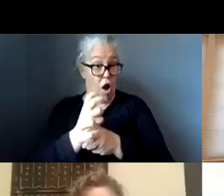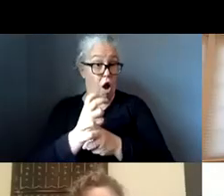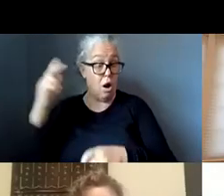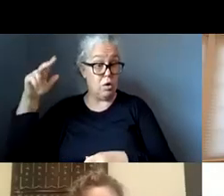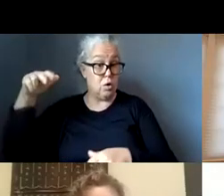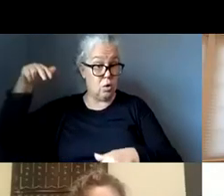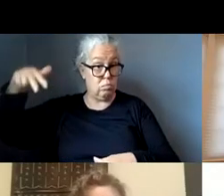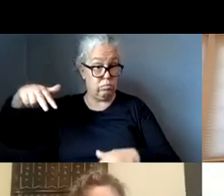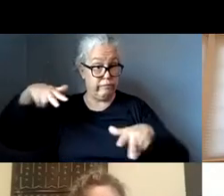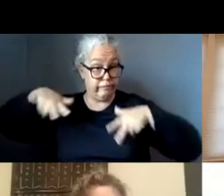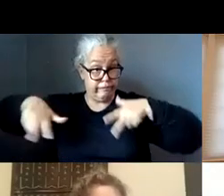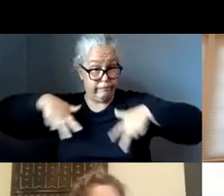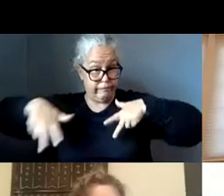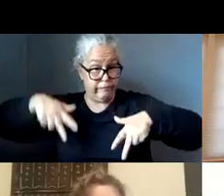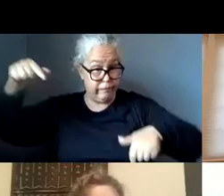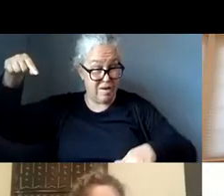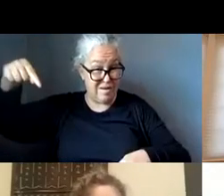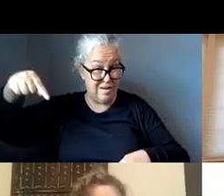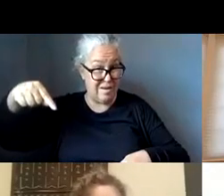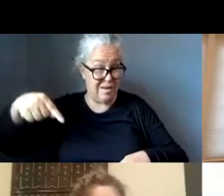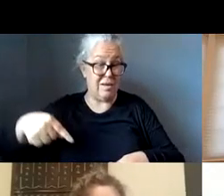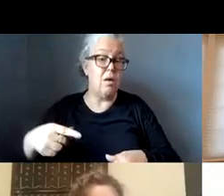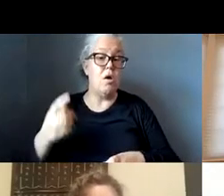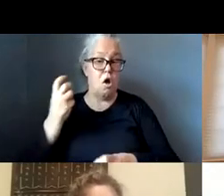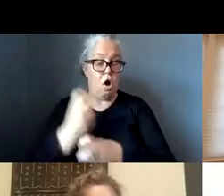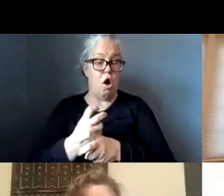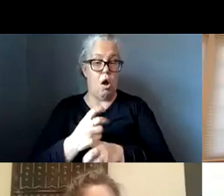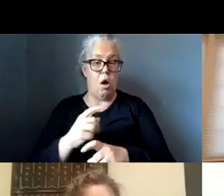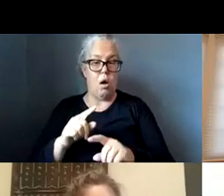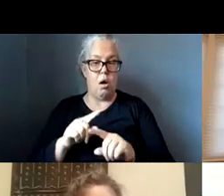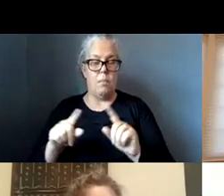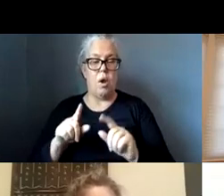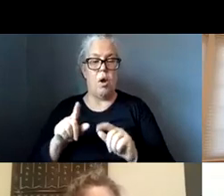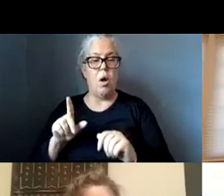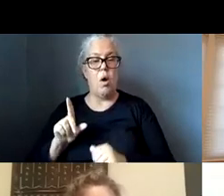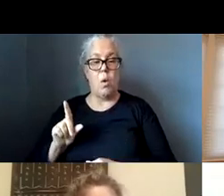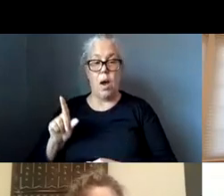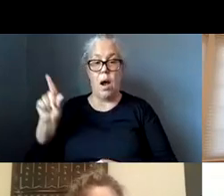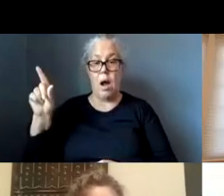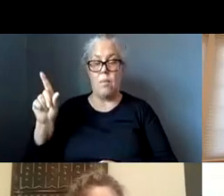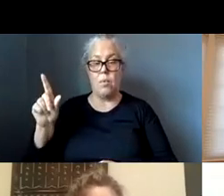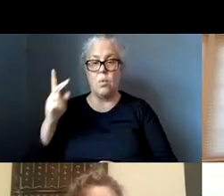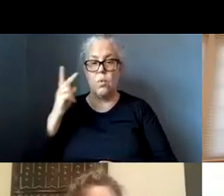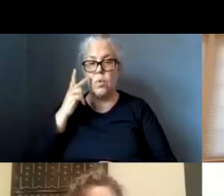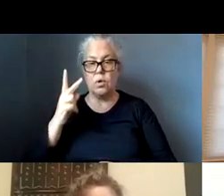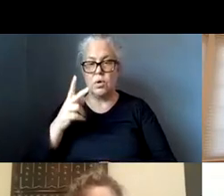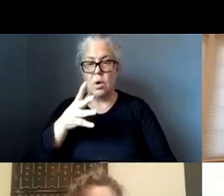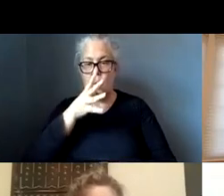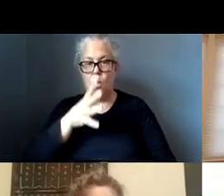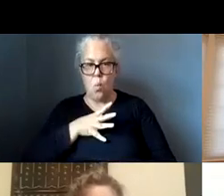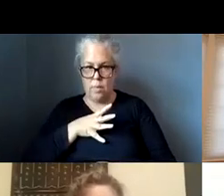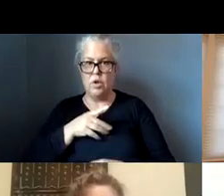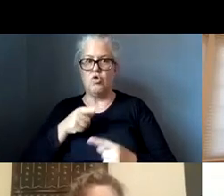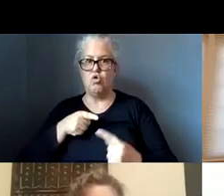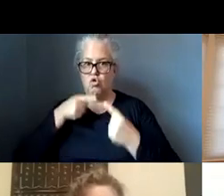started down. And on the way up, there was a young woman who was having a really, really hard time.